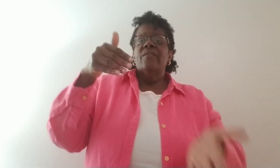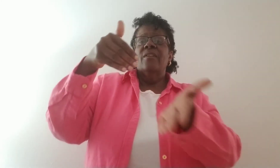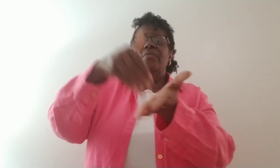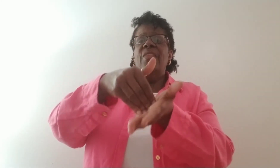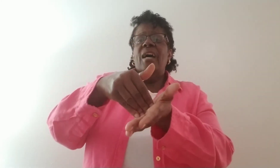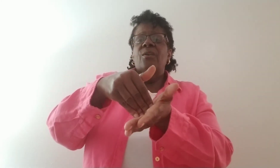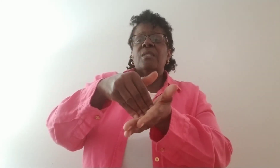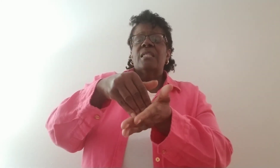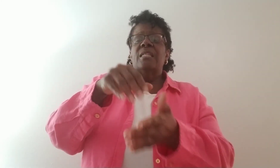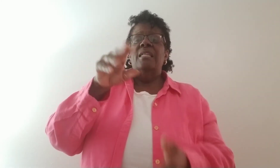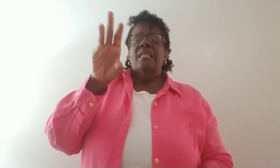5,000,